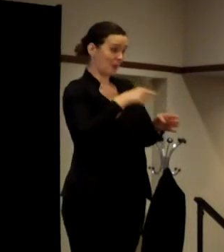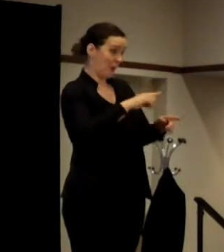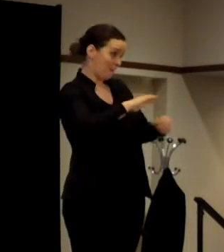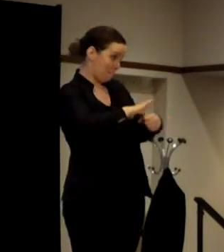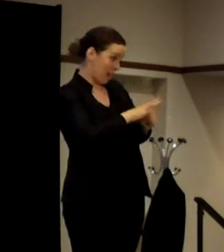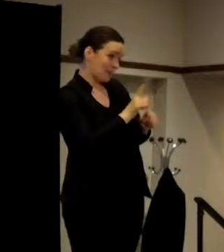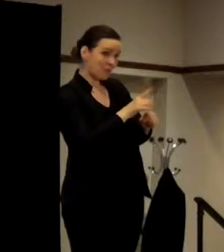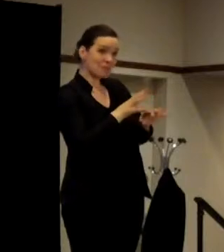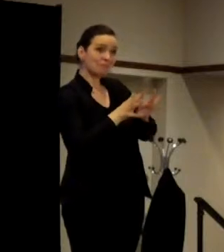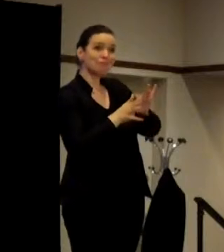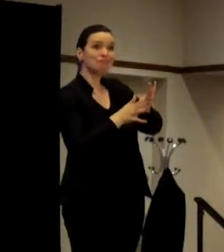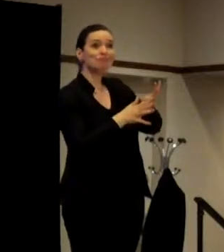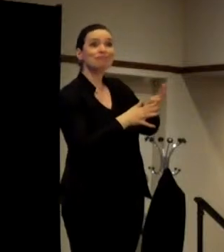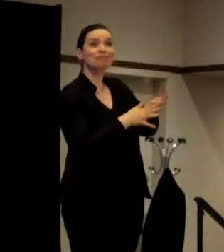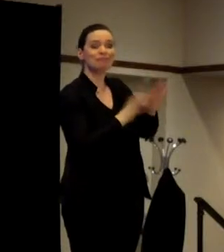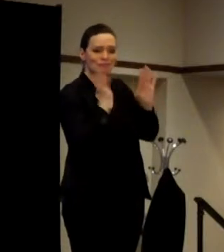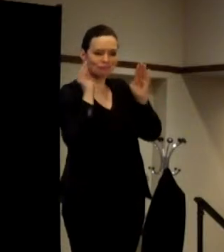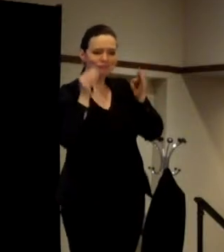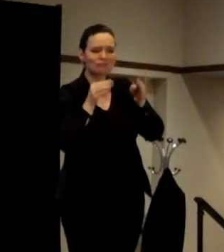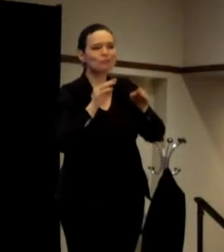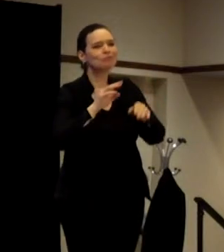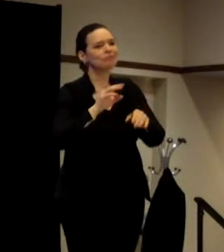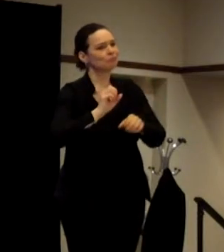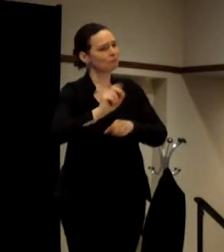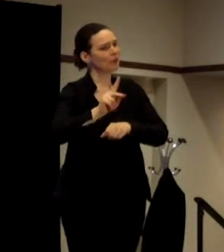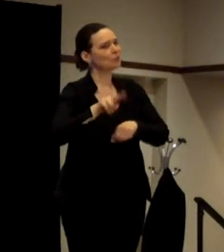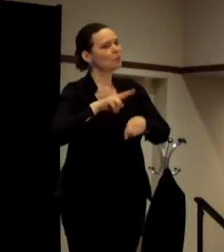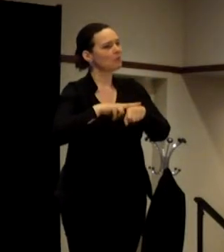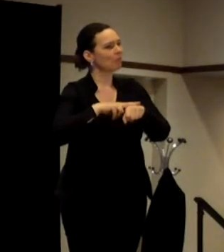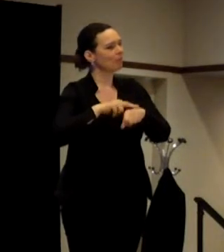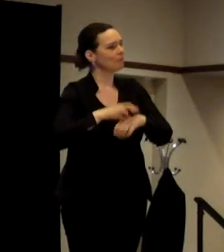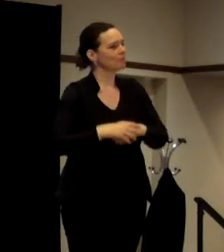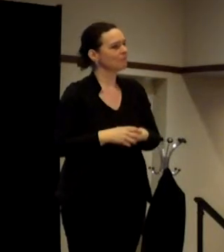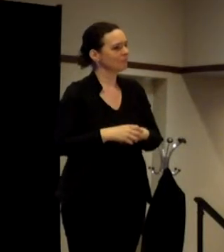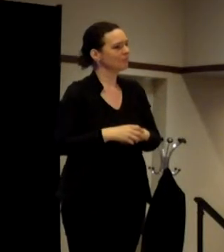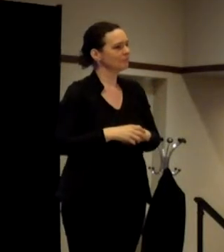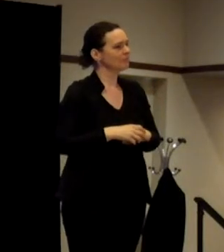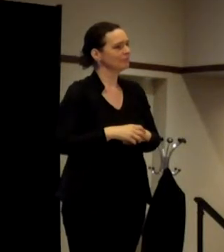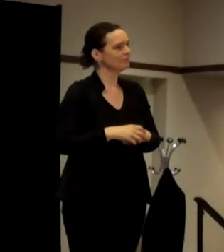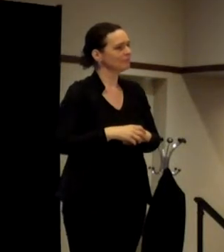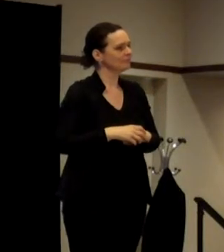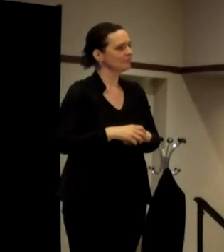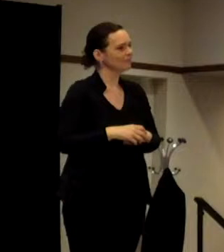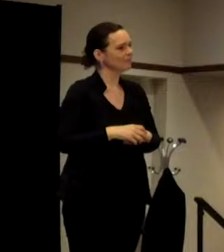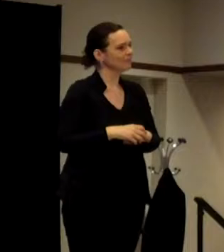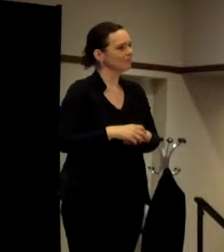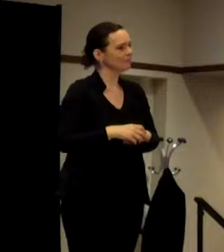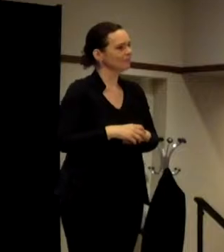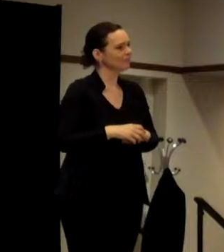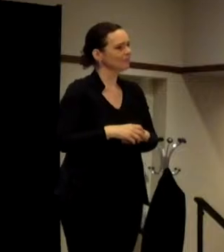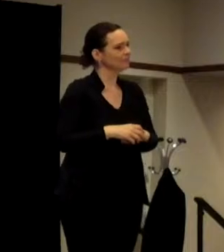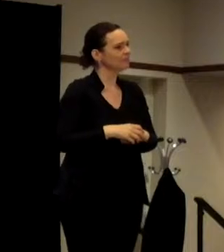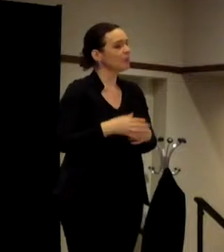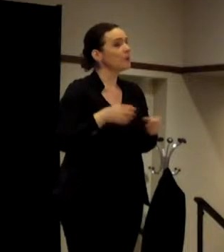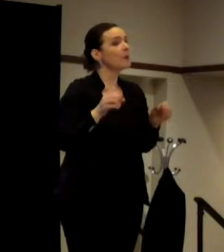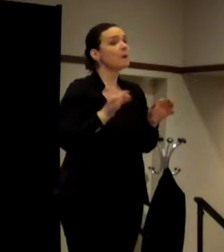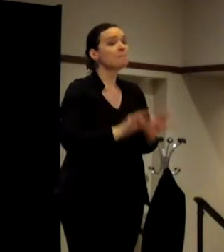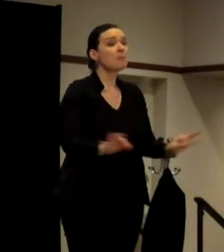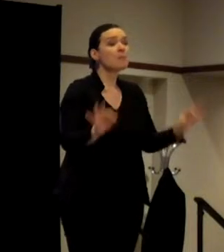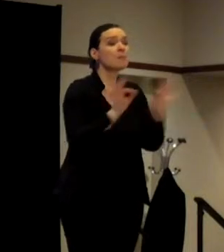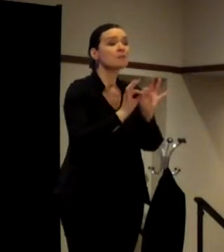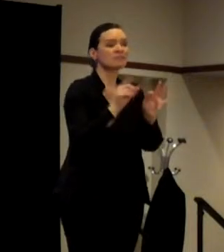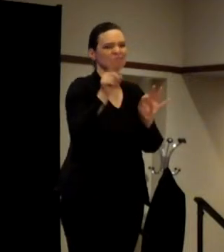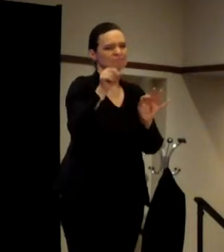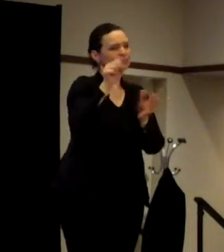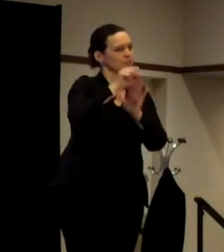essentially. So certainly this and potentially what the state does allows us to continue to end